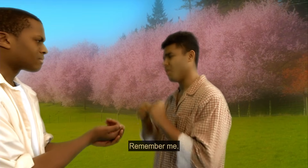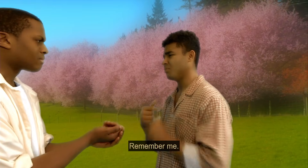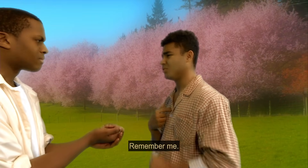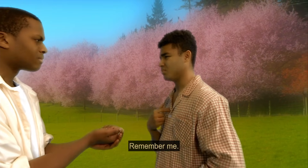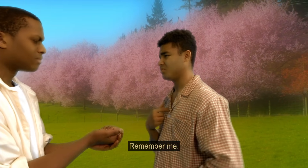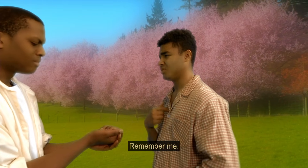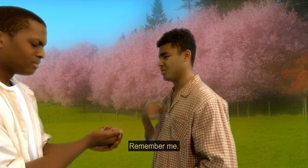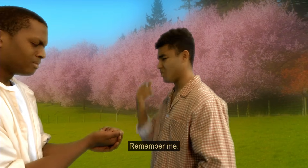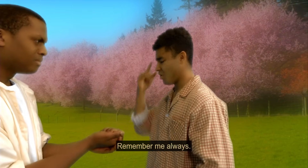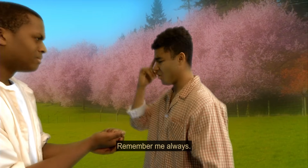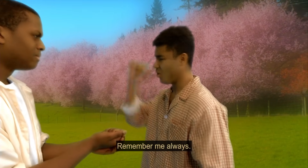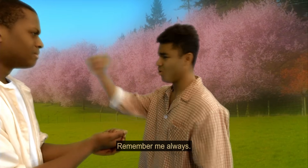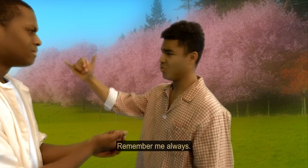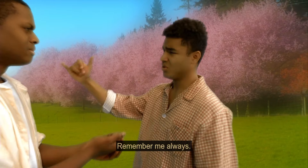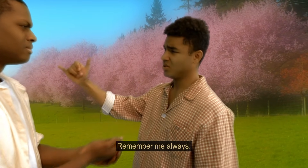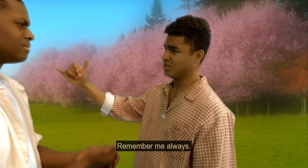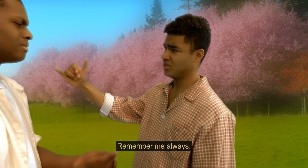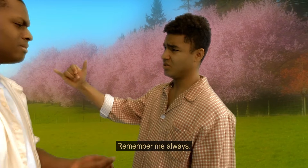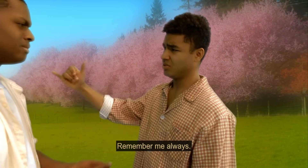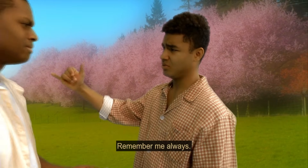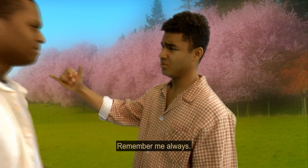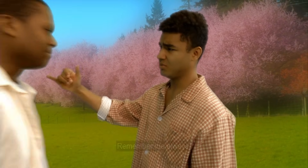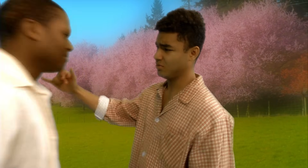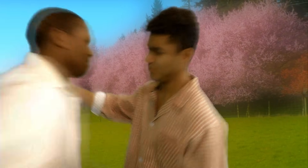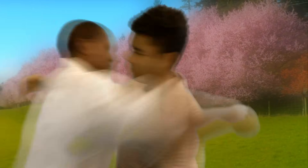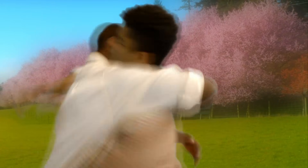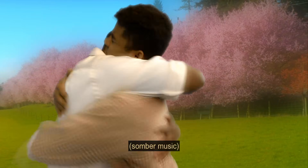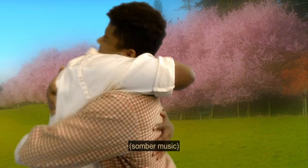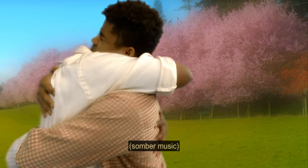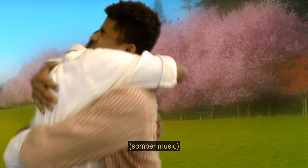Remember me. Remember me always.